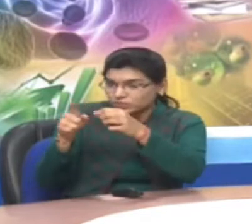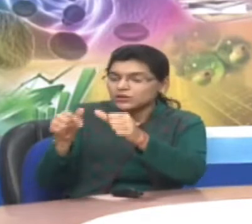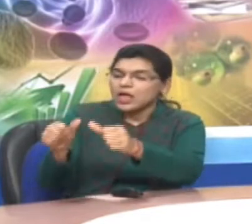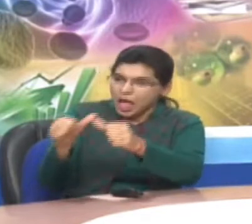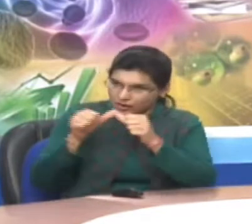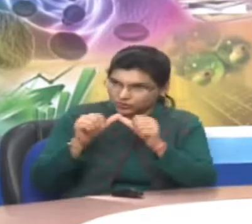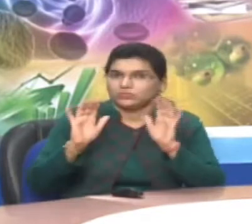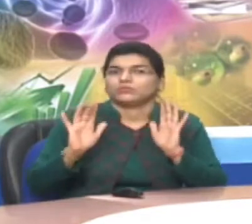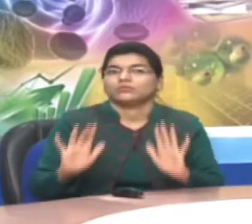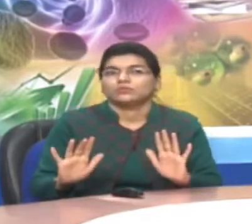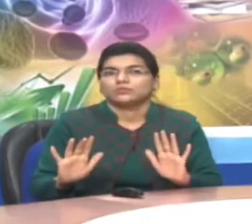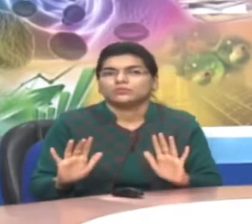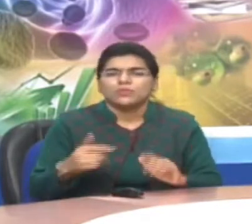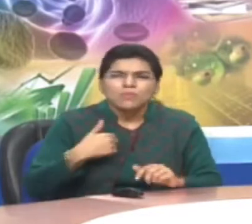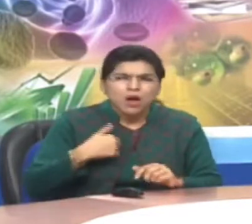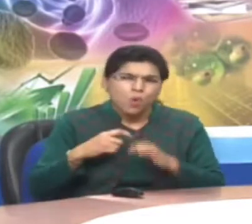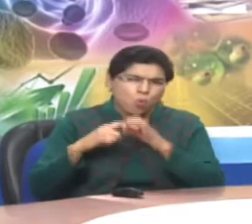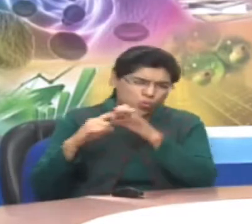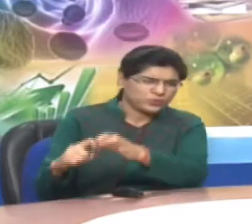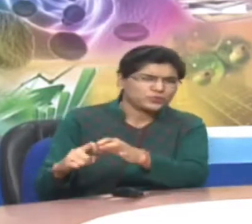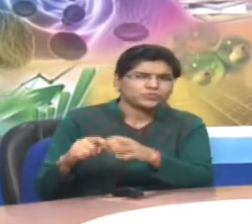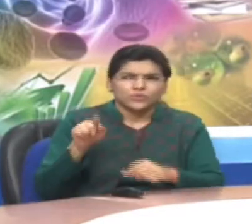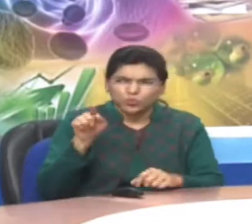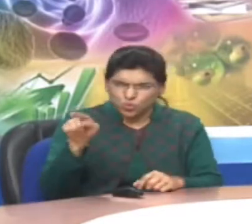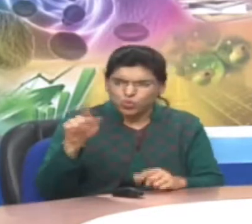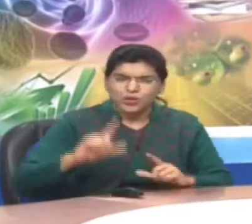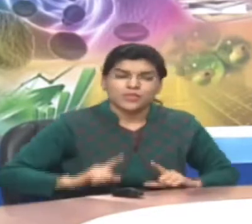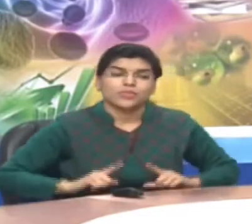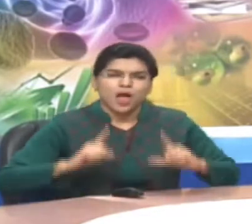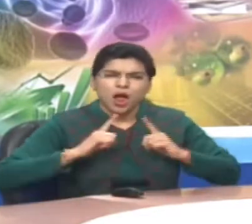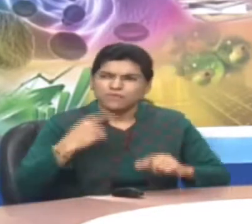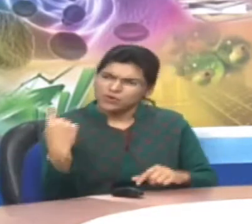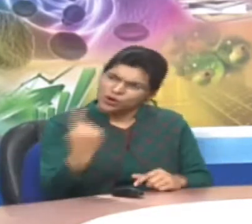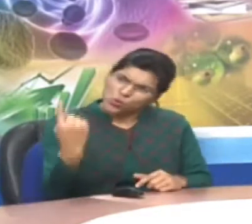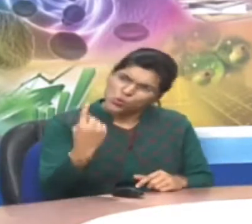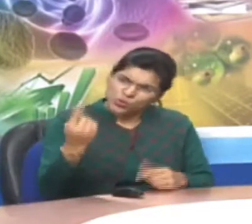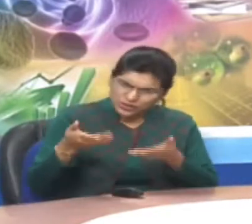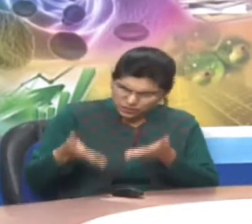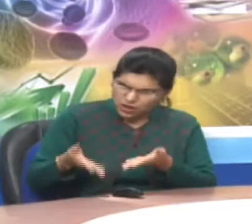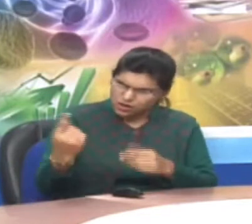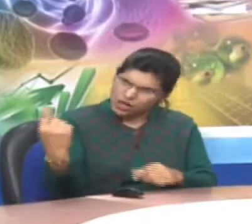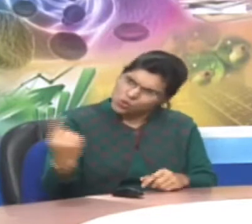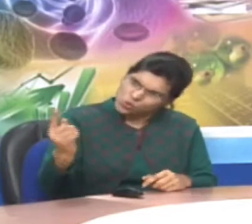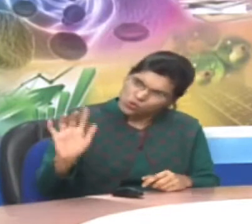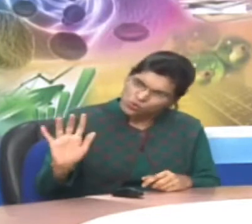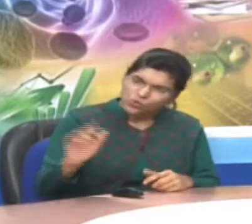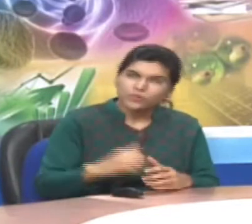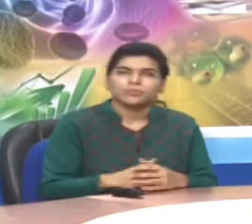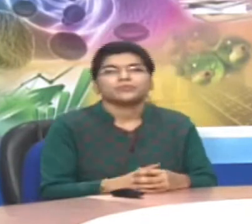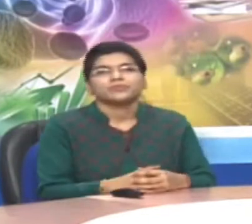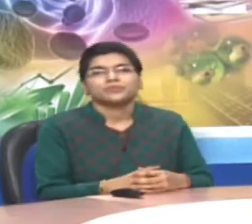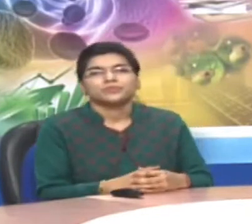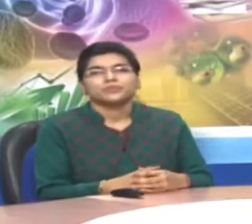And just answer my questions. You live here alone? Well, do